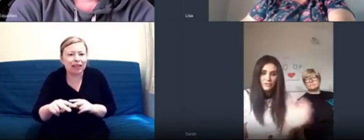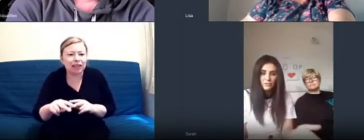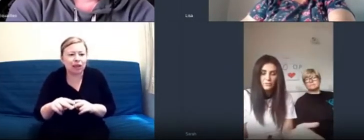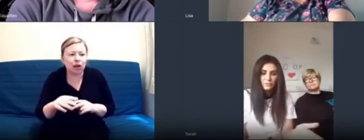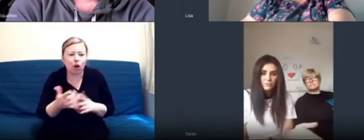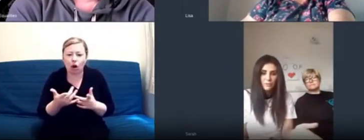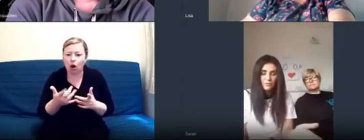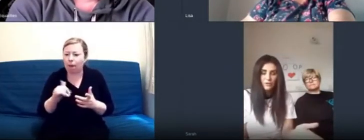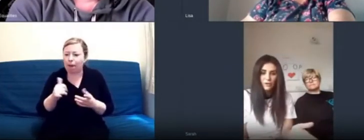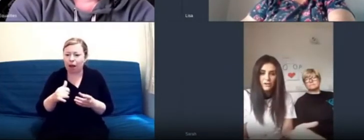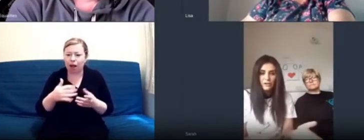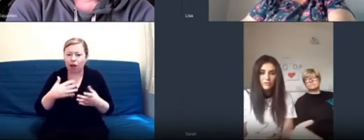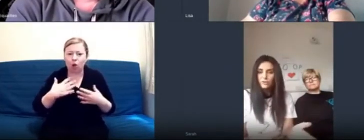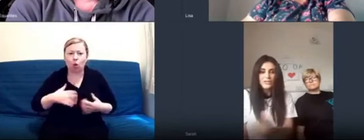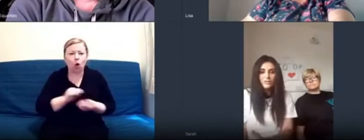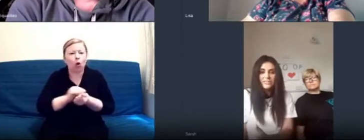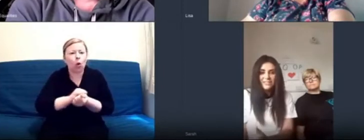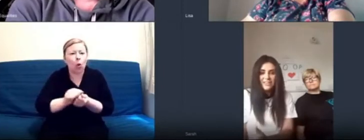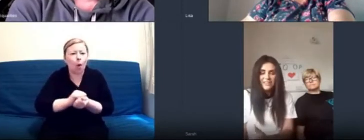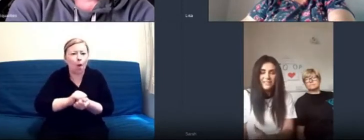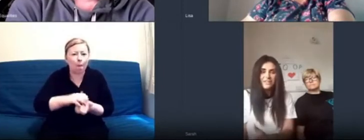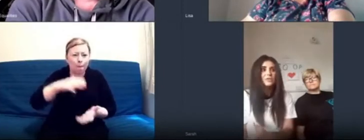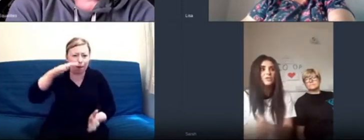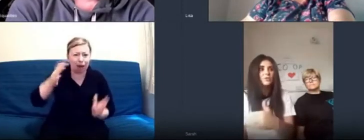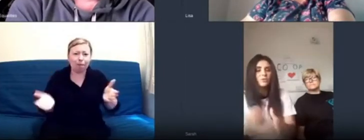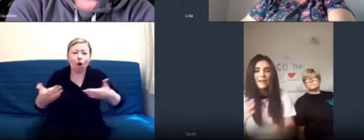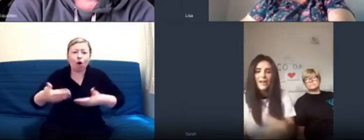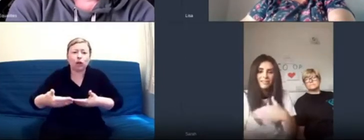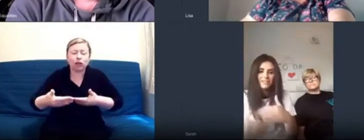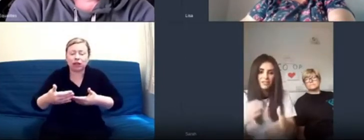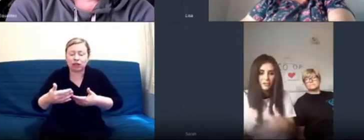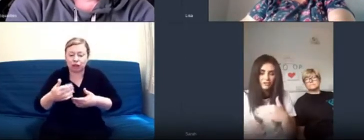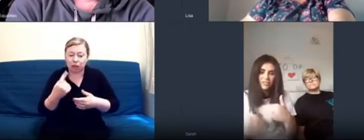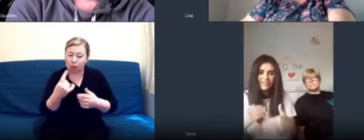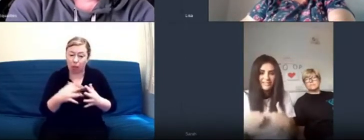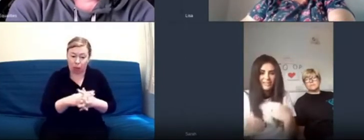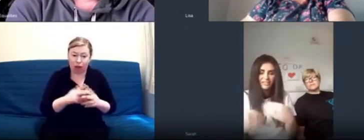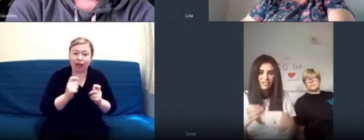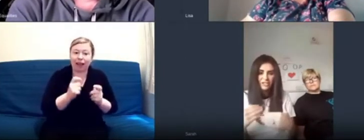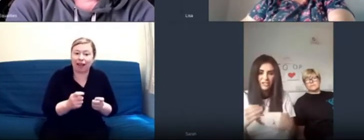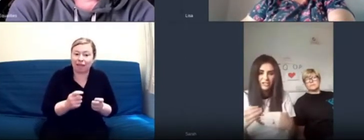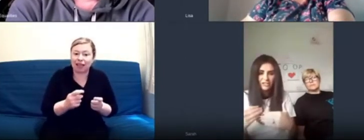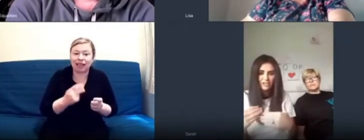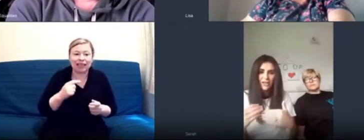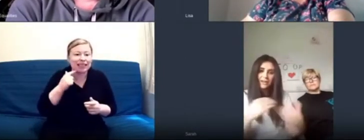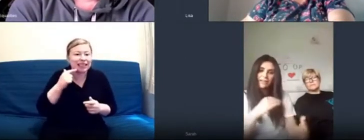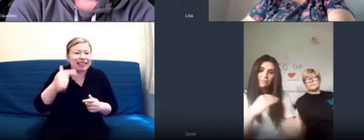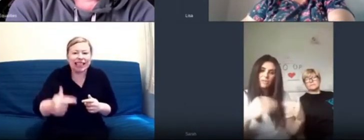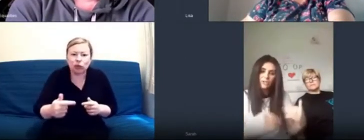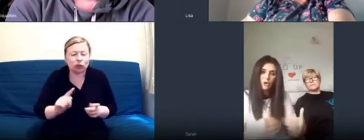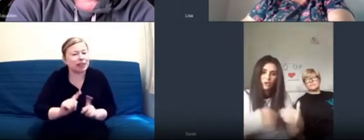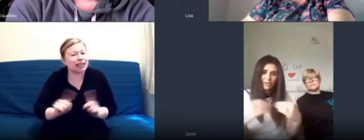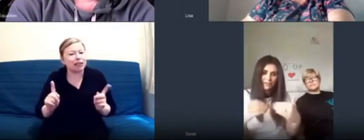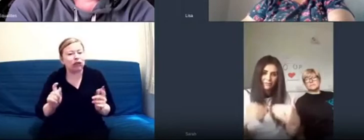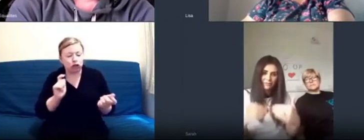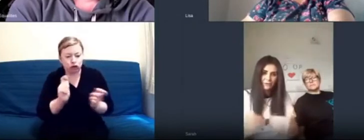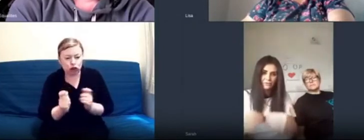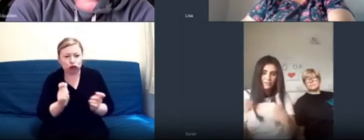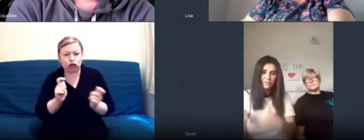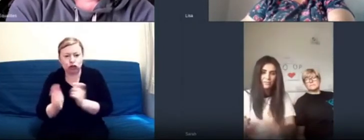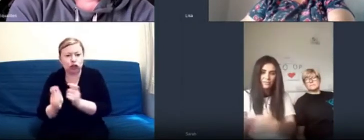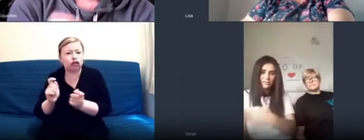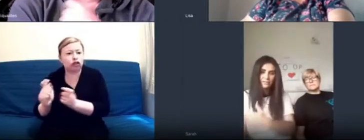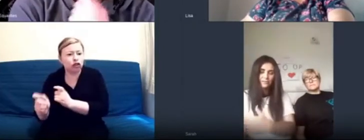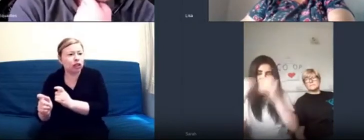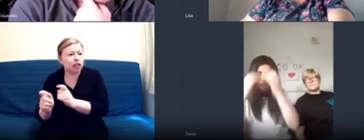powder, you know, the week before, we'll know that they don't need it the next. So the bags are rotating and changing, and it keeps our stock